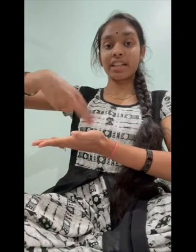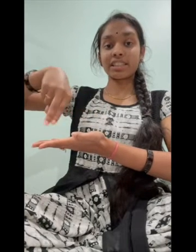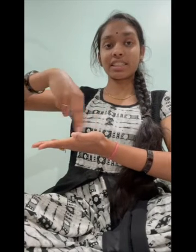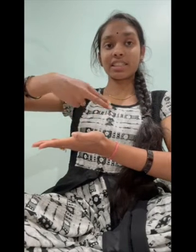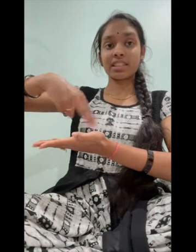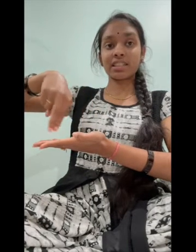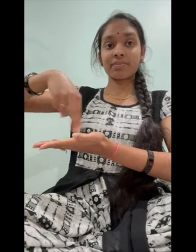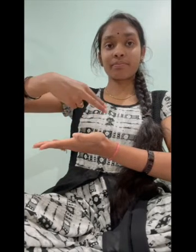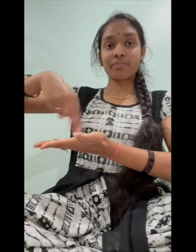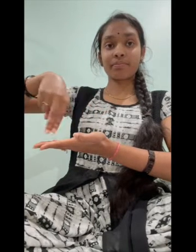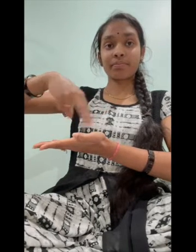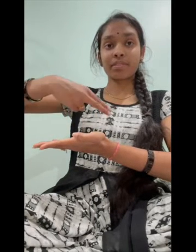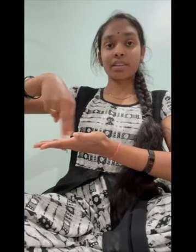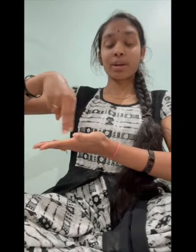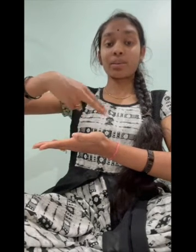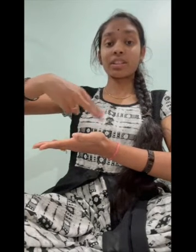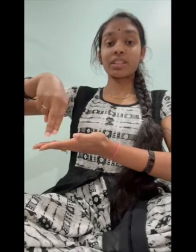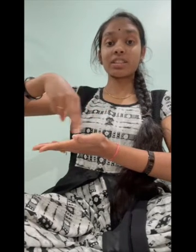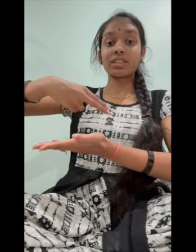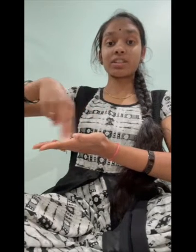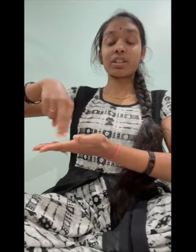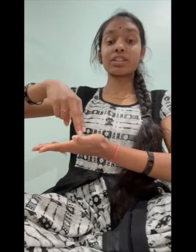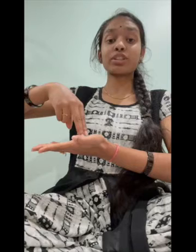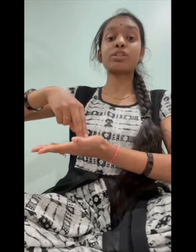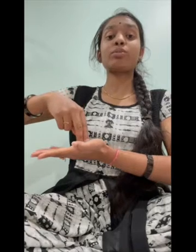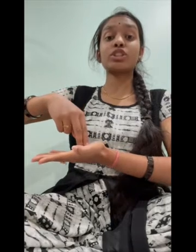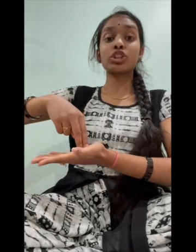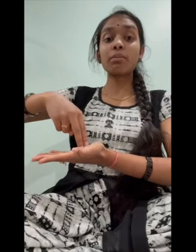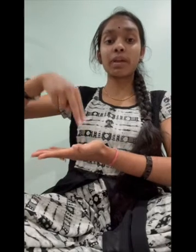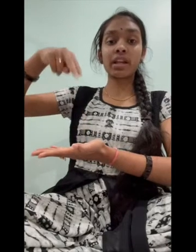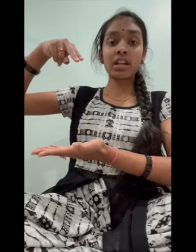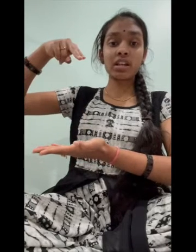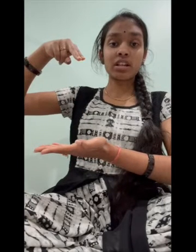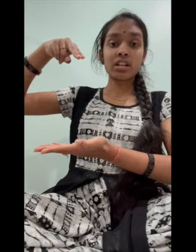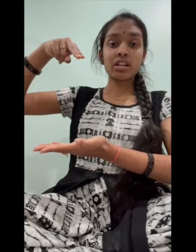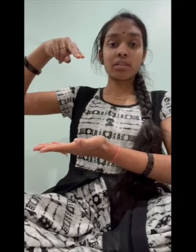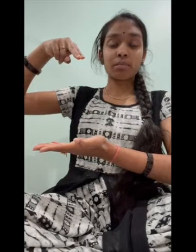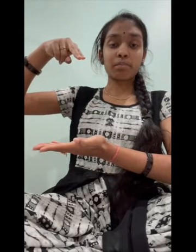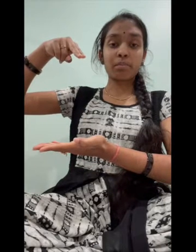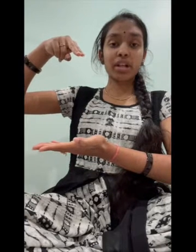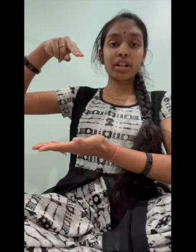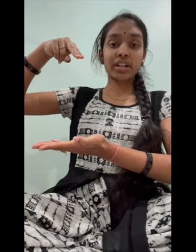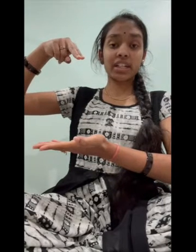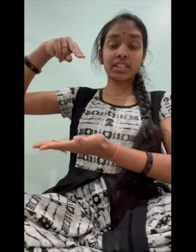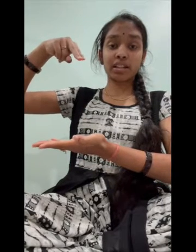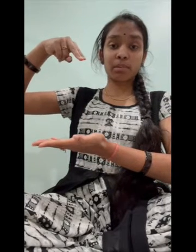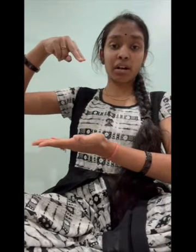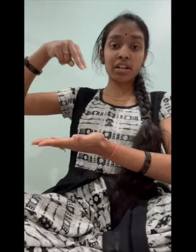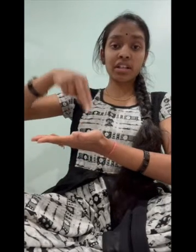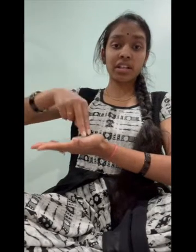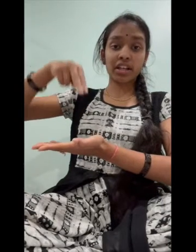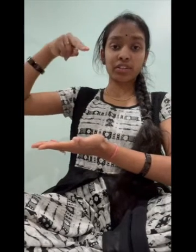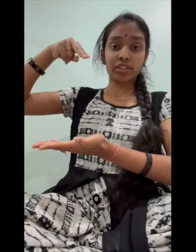Dance. And when you're trying to show someone's jumping, bring your hands up high and do